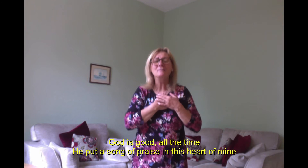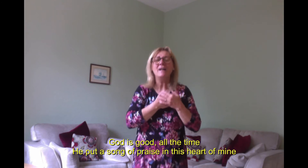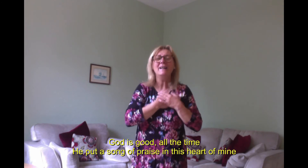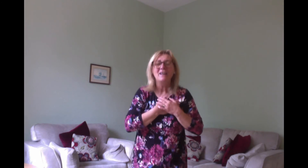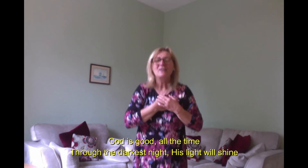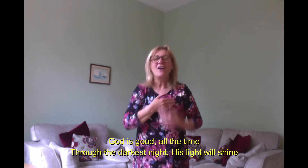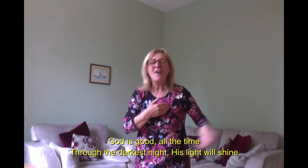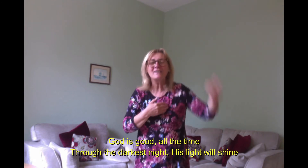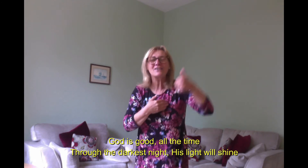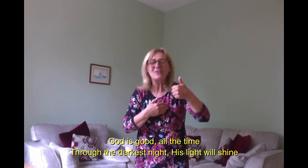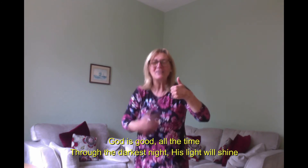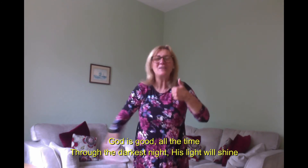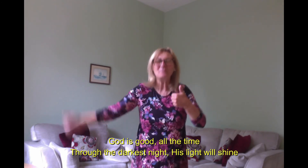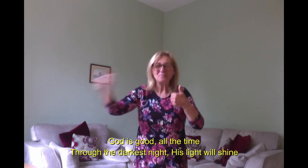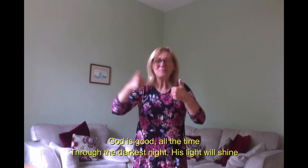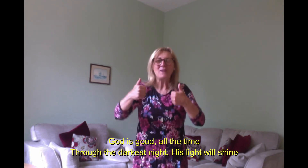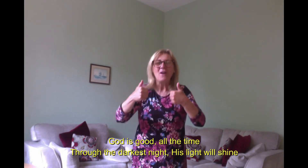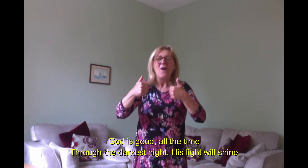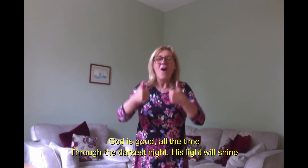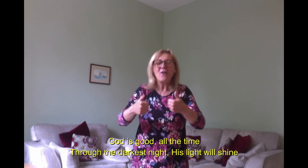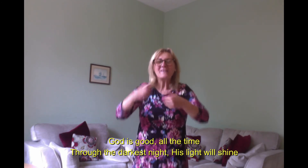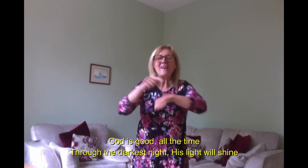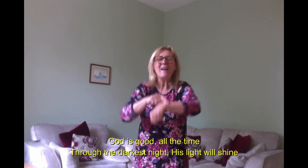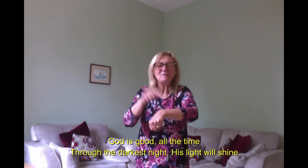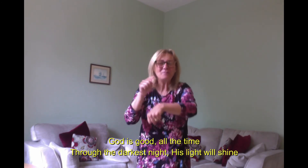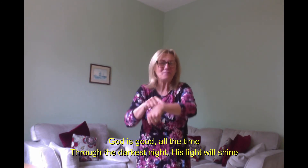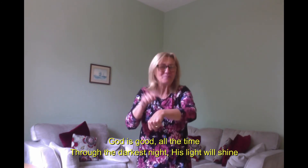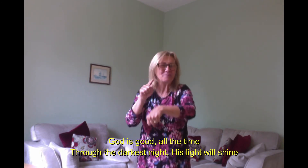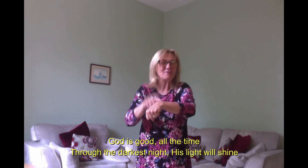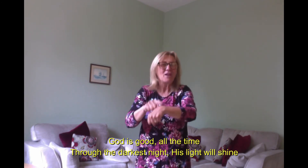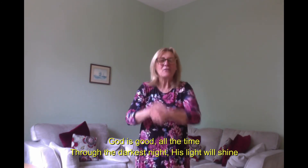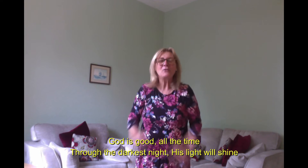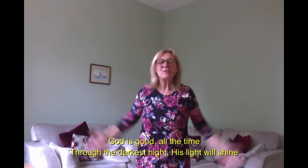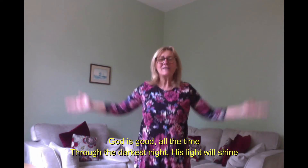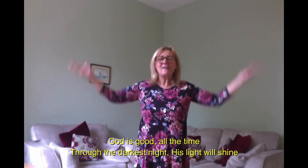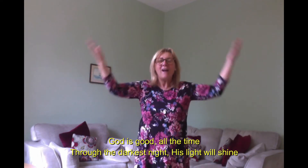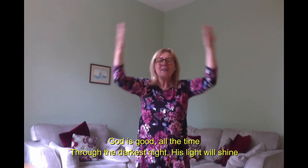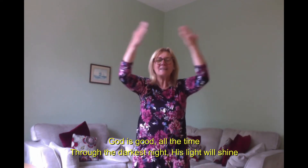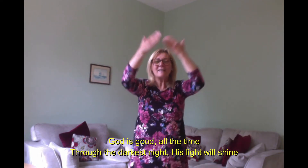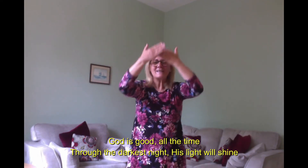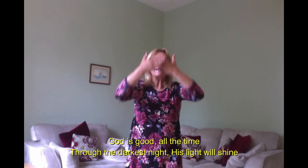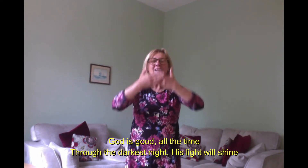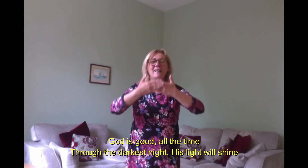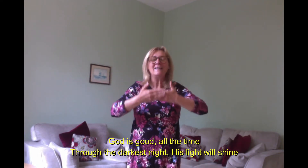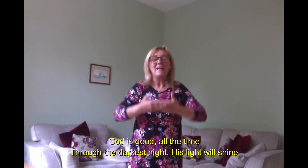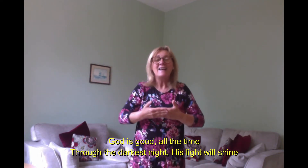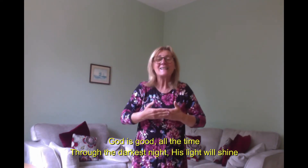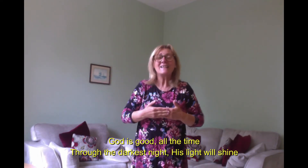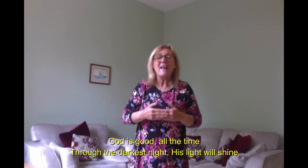mine. God is good all the time. Through the darkest night, His light